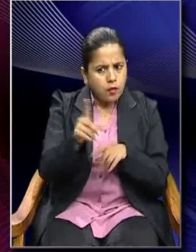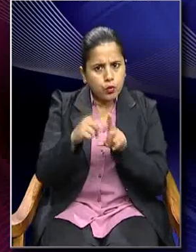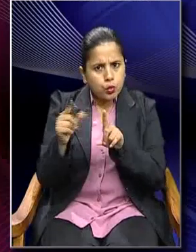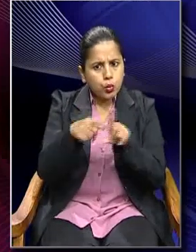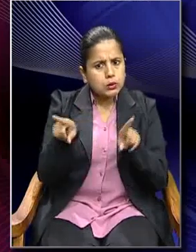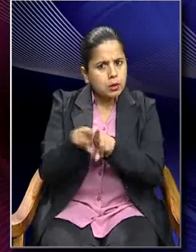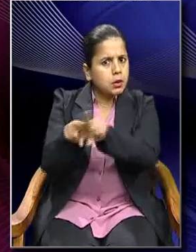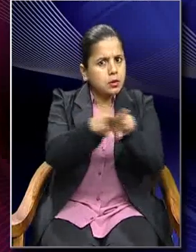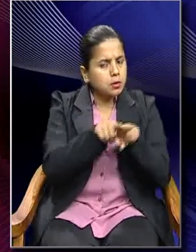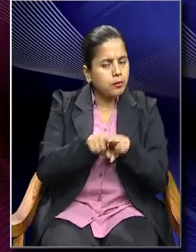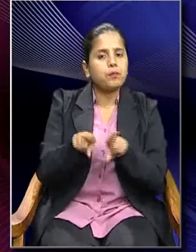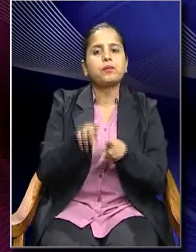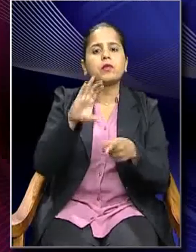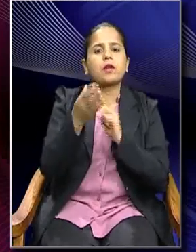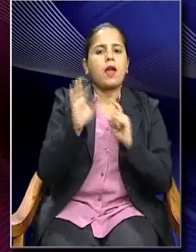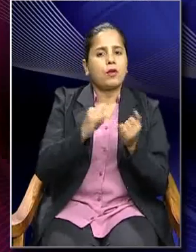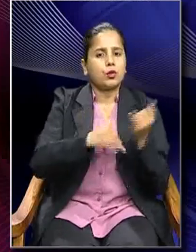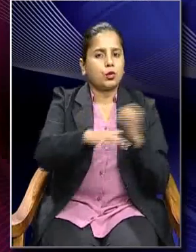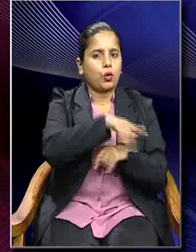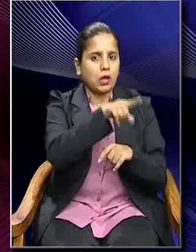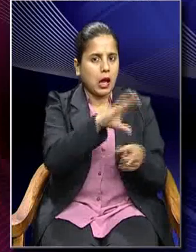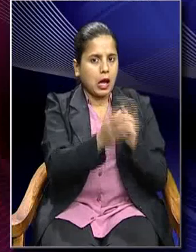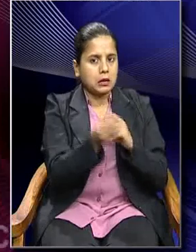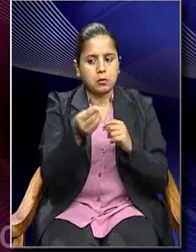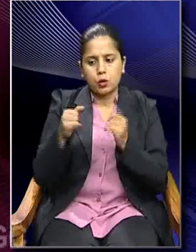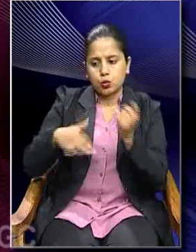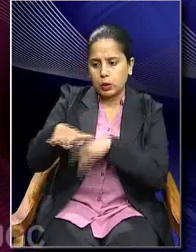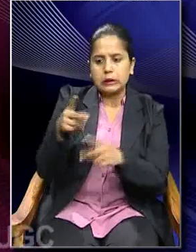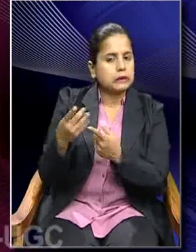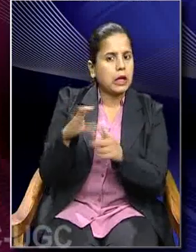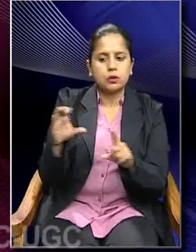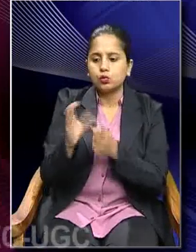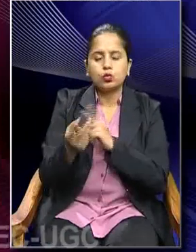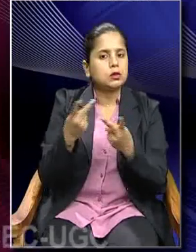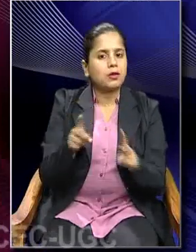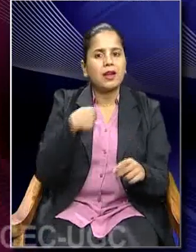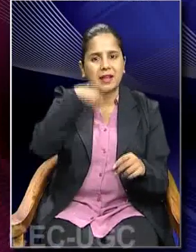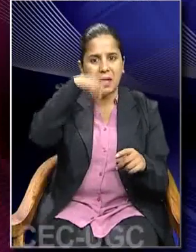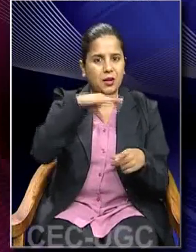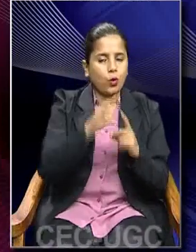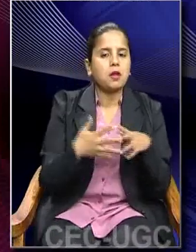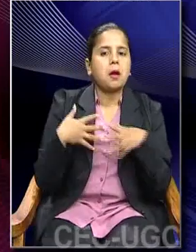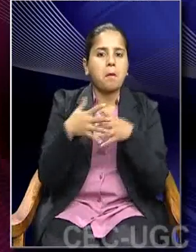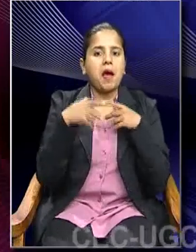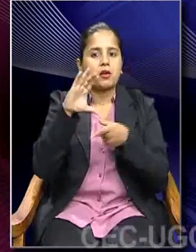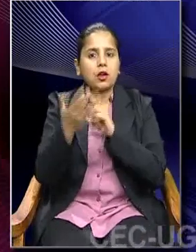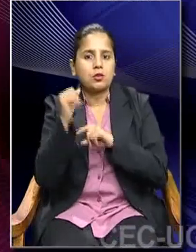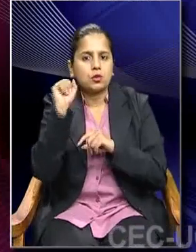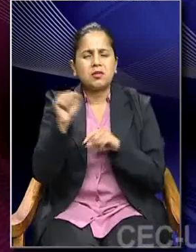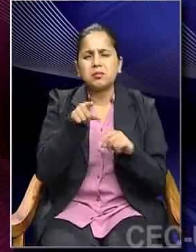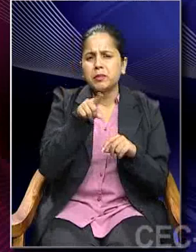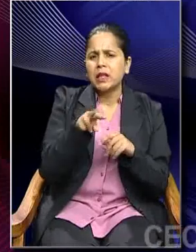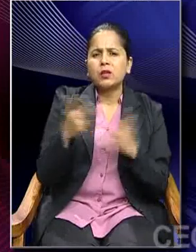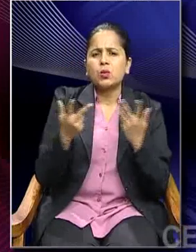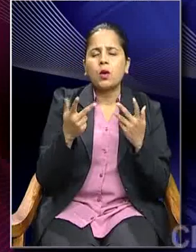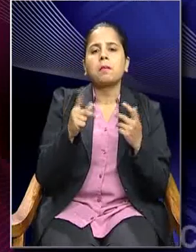the culture of one society is different from the other. So we say Indian culture, American culture. What does that mean?